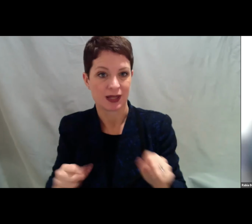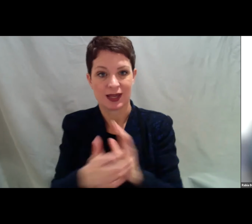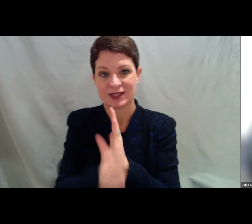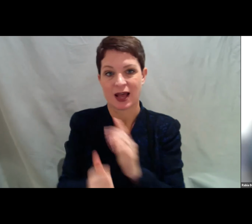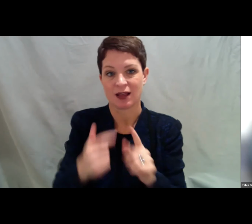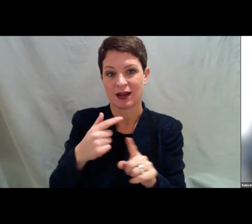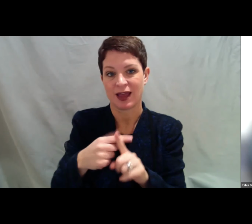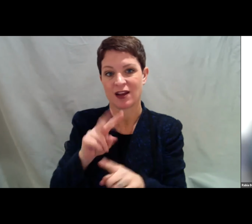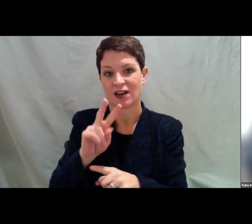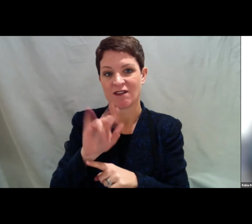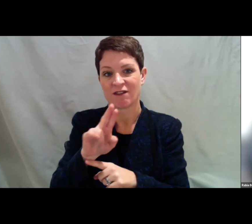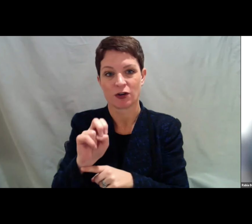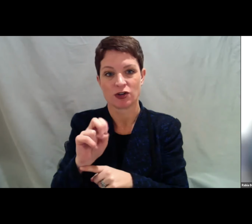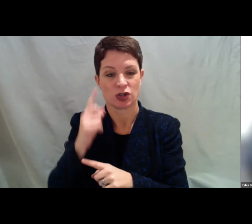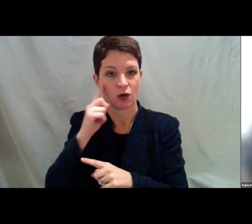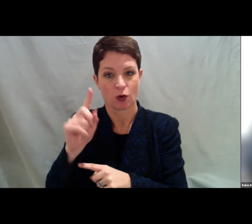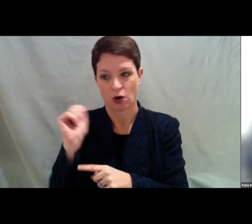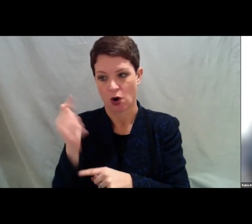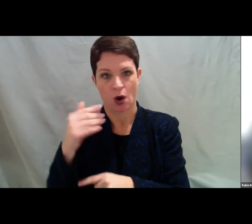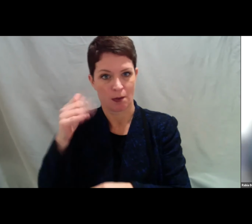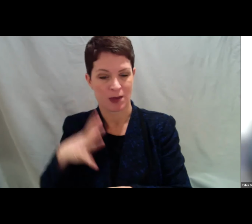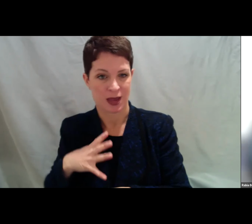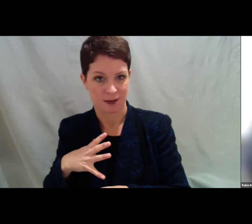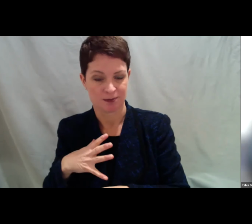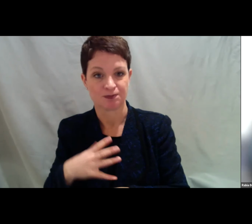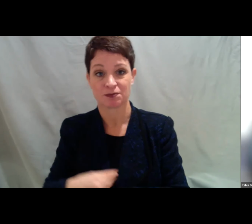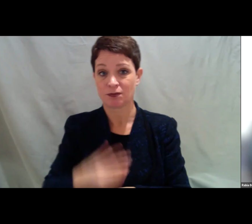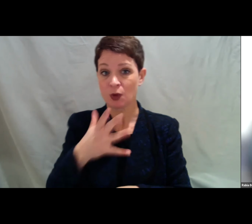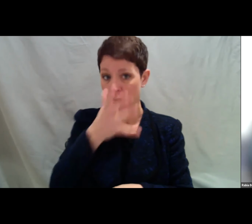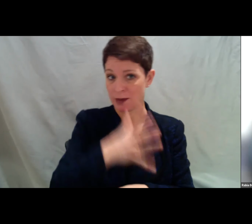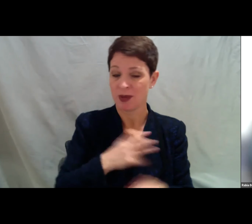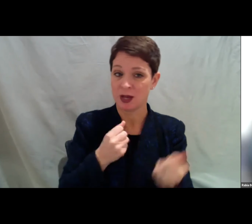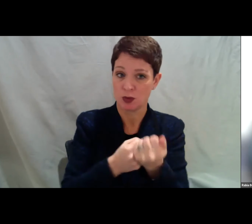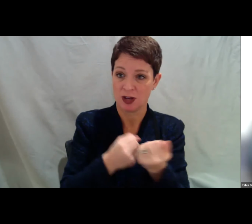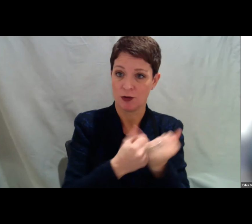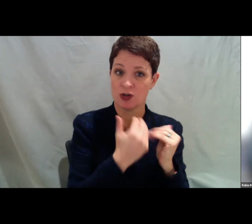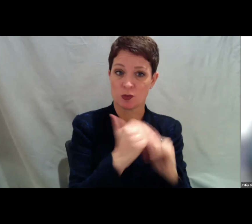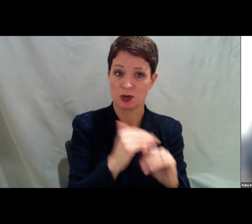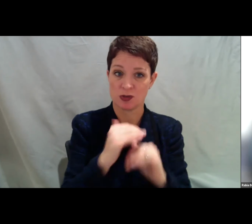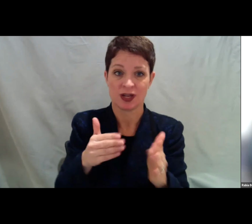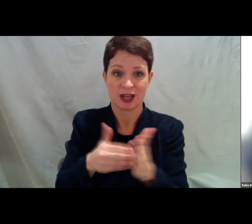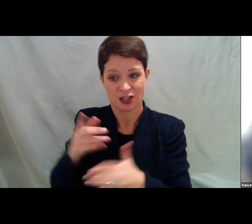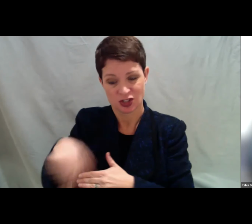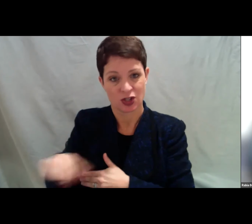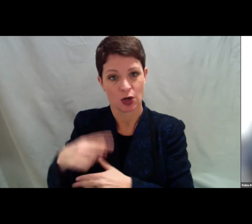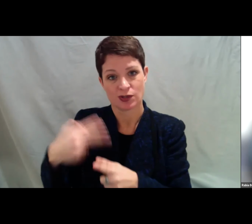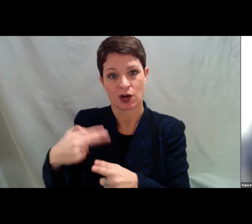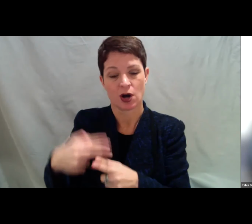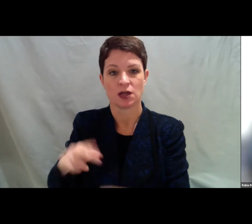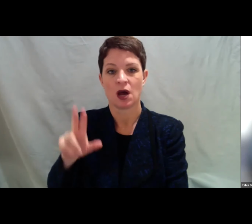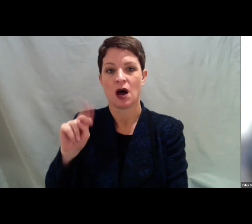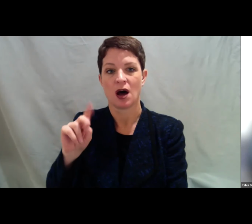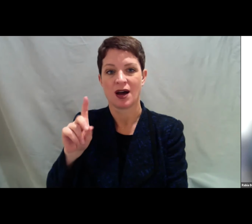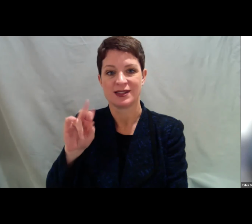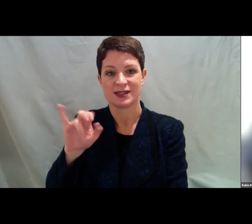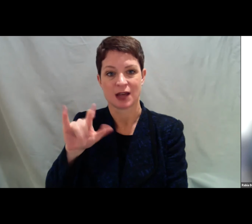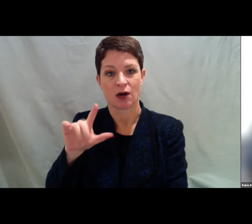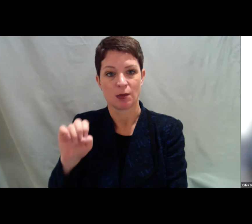virtue among men. White male elites reinforced restrictions against those considered undesirable